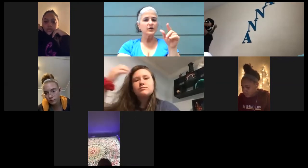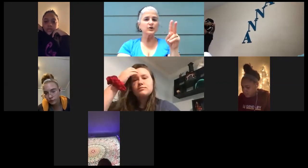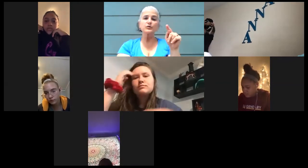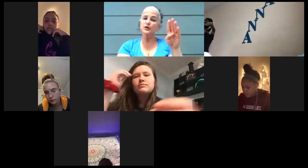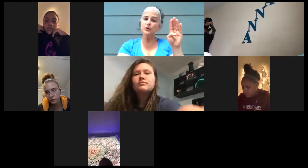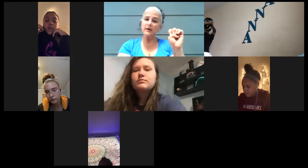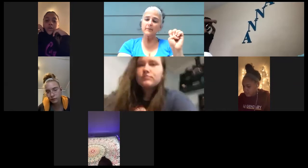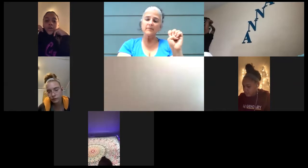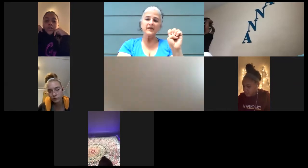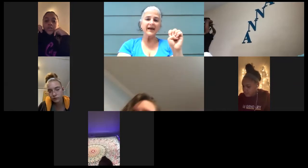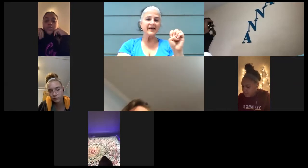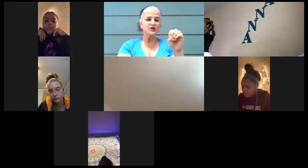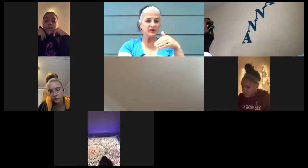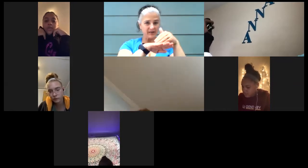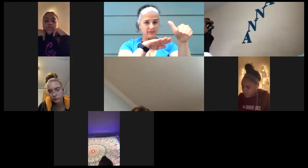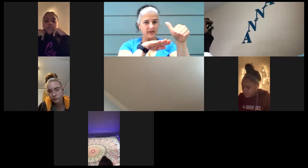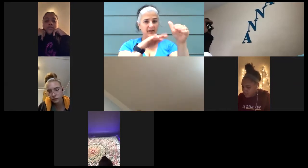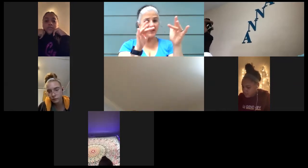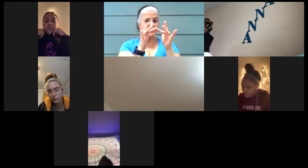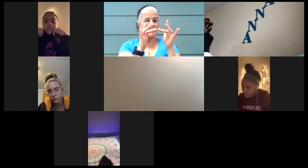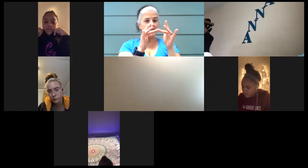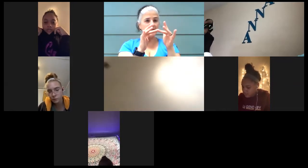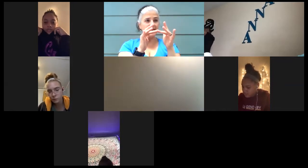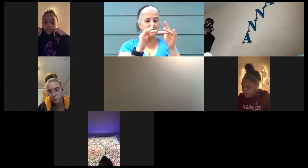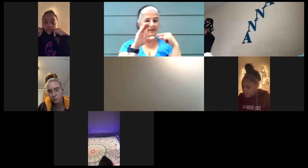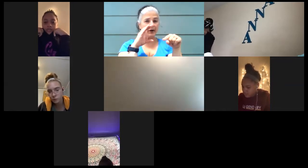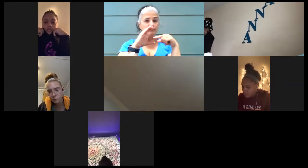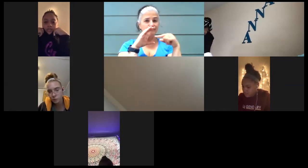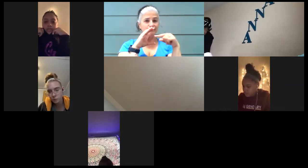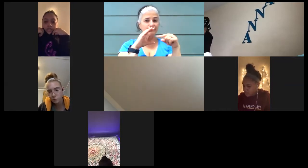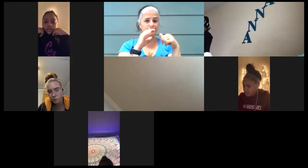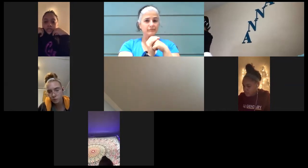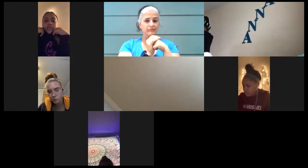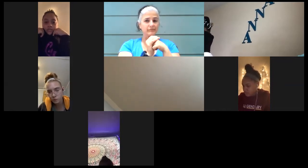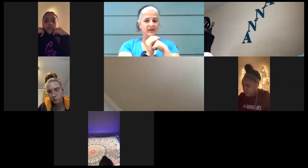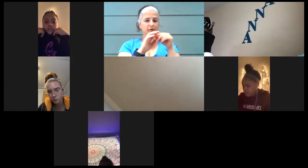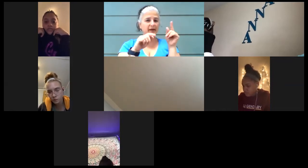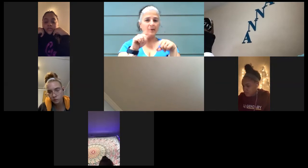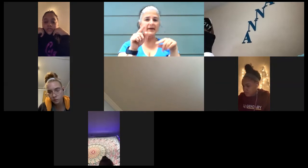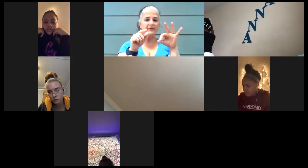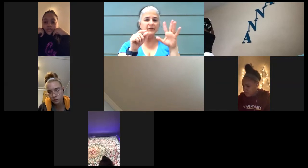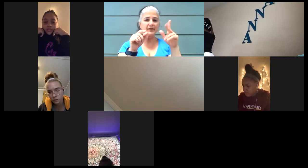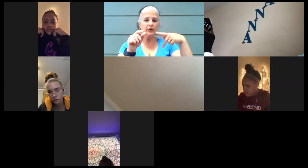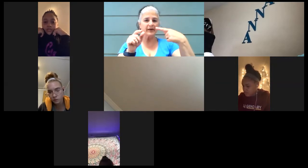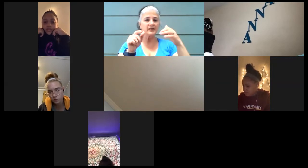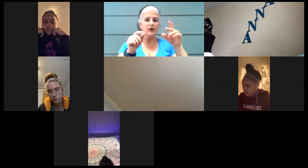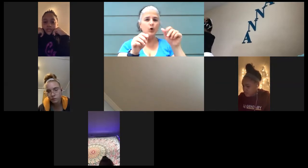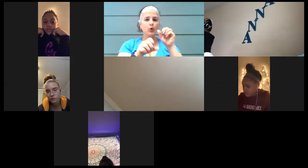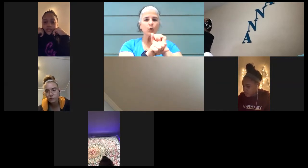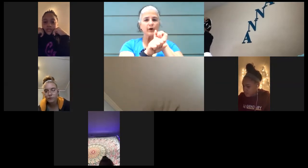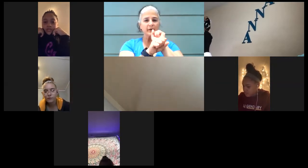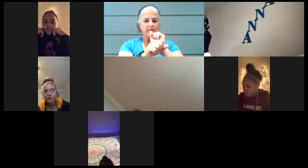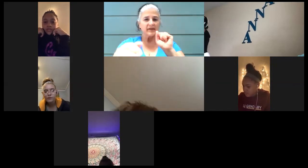listed YouTube and just send me that link in an email. If you can't make